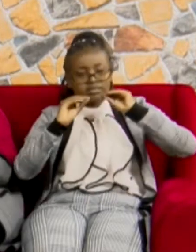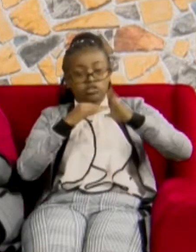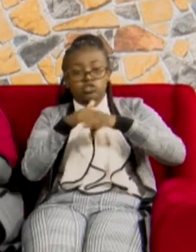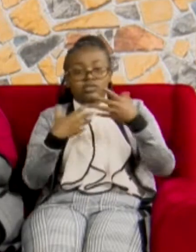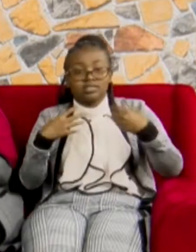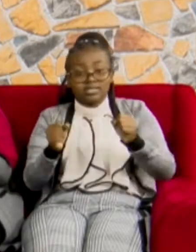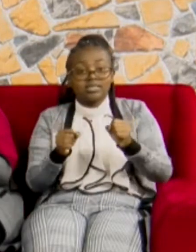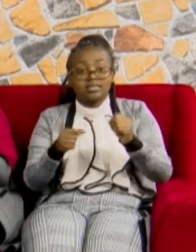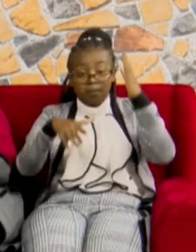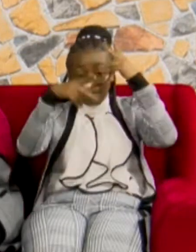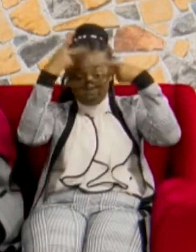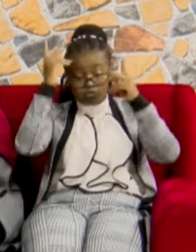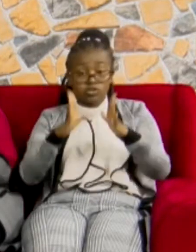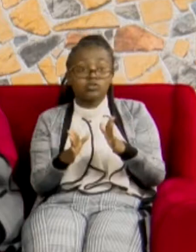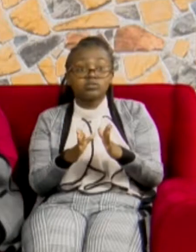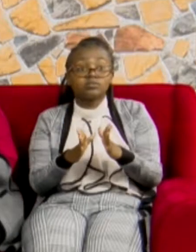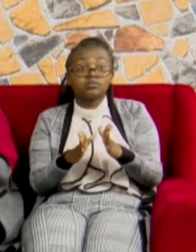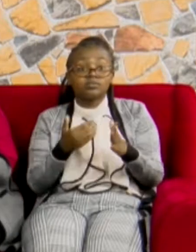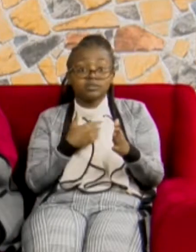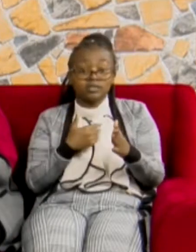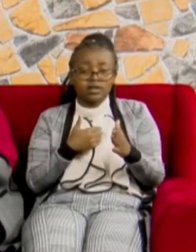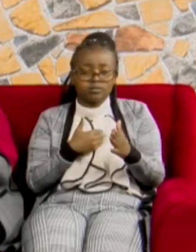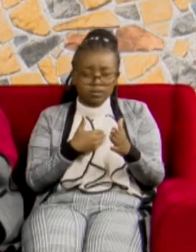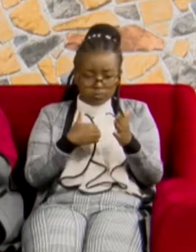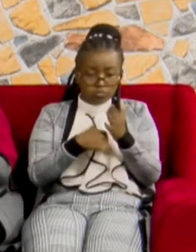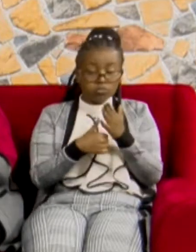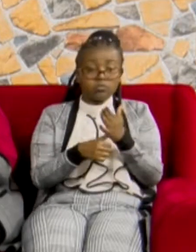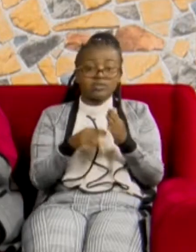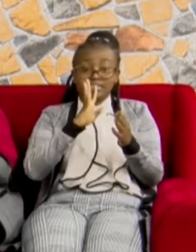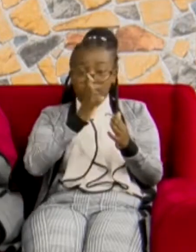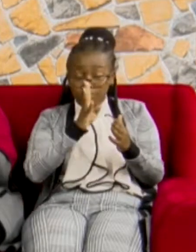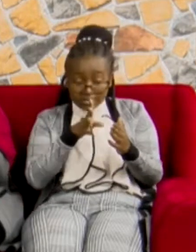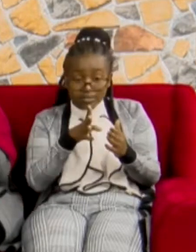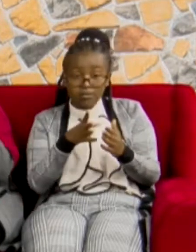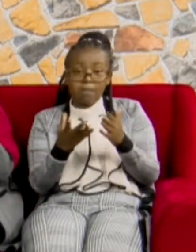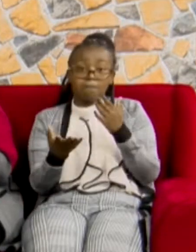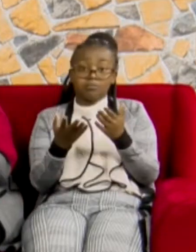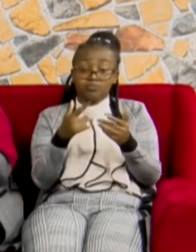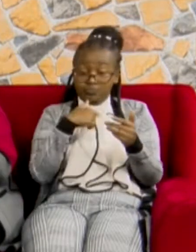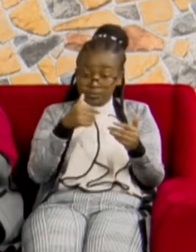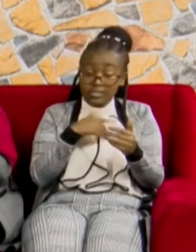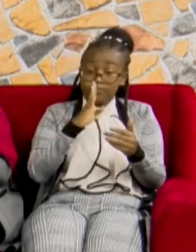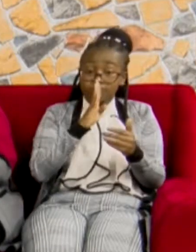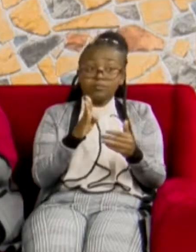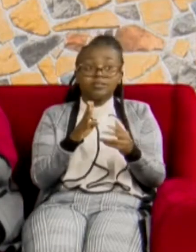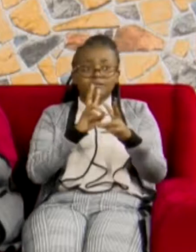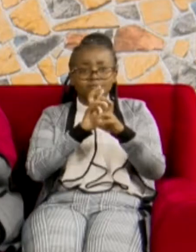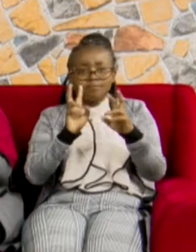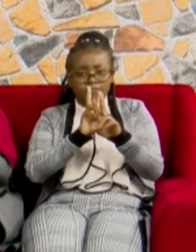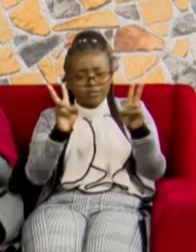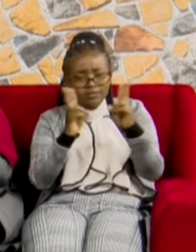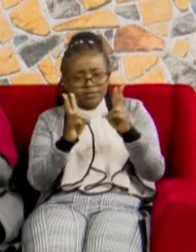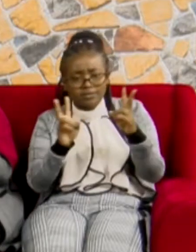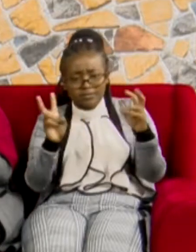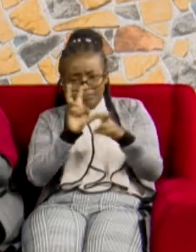professionals, is that they'll be like, oh, there's a delay in the speech, there's a delay, and we have to be very observant. Like, what